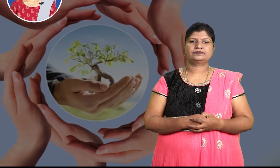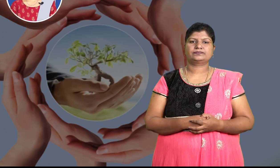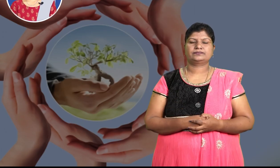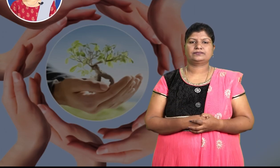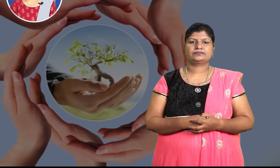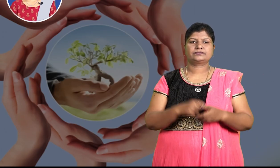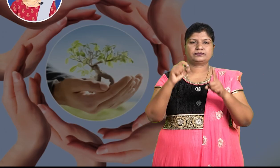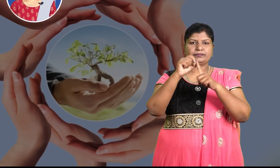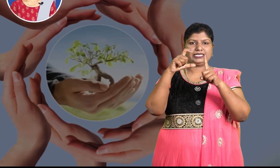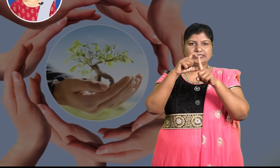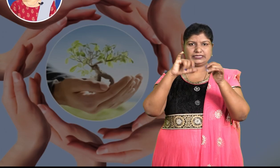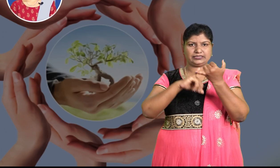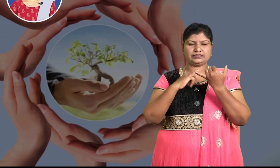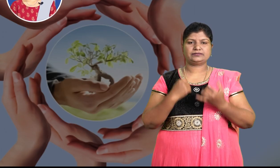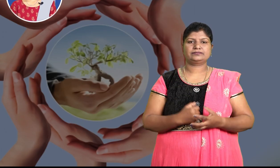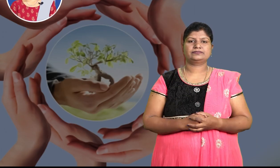PDS,